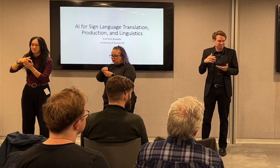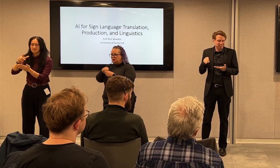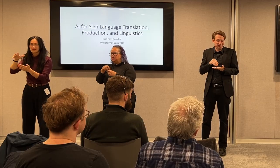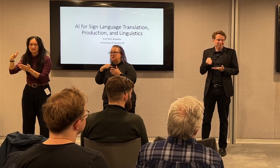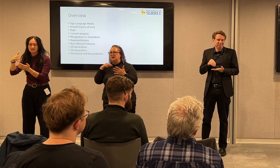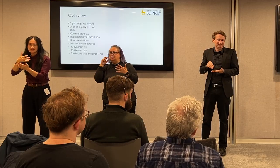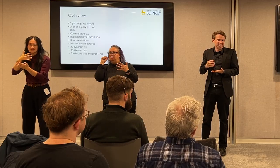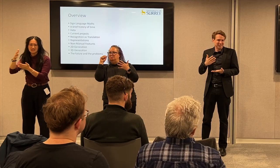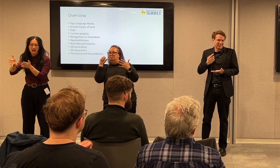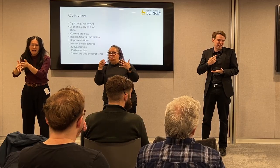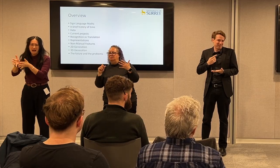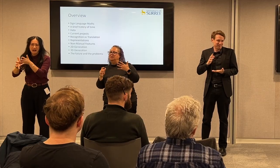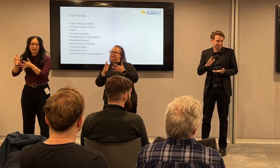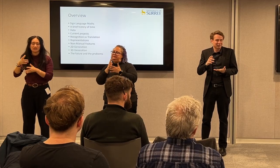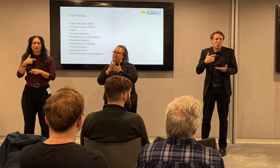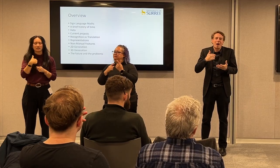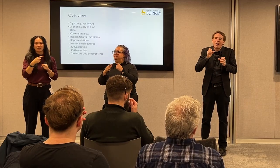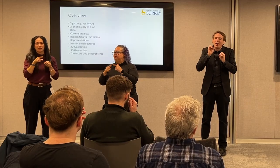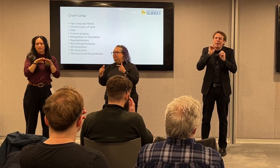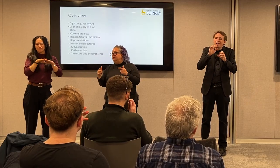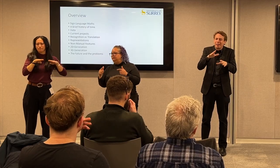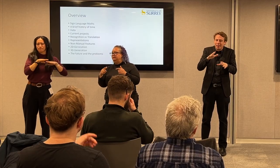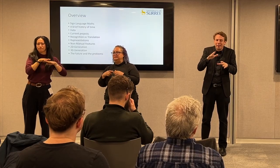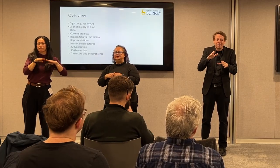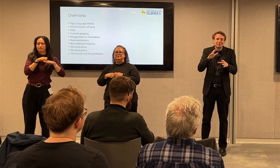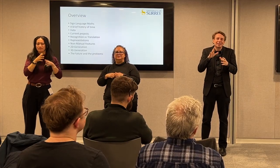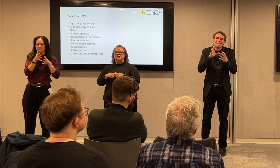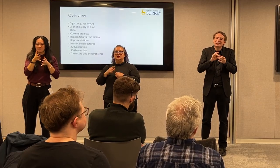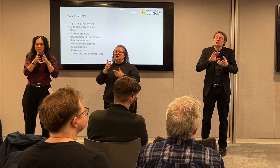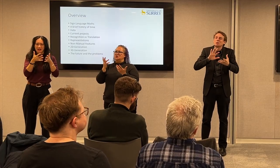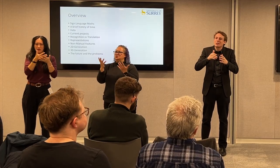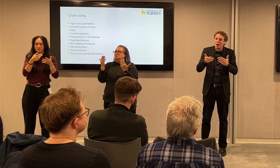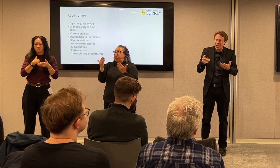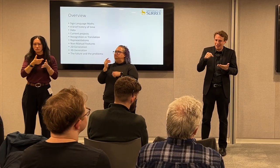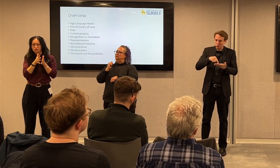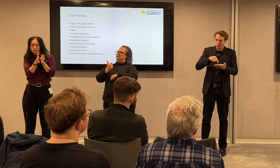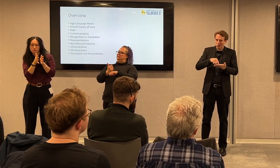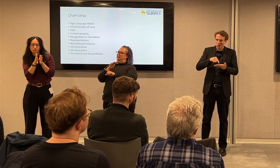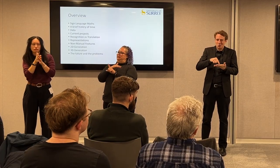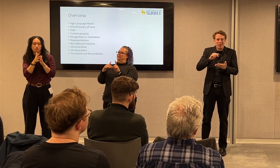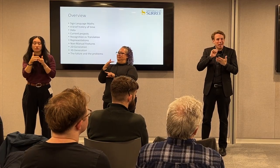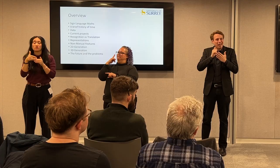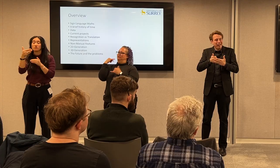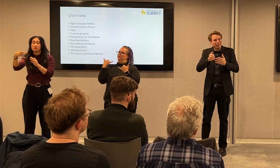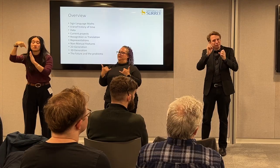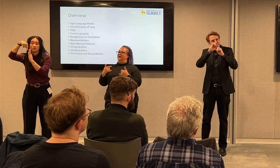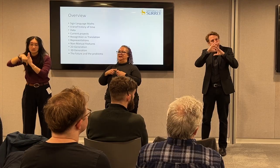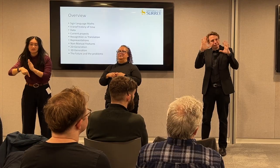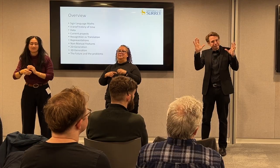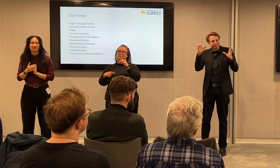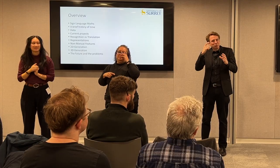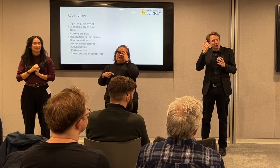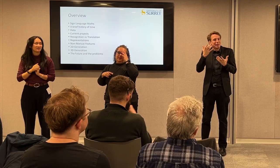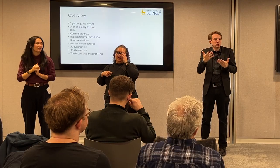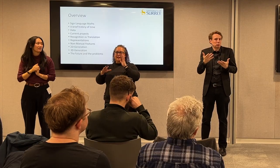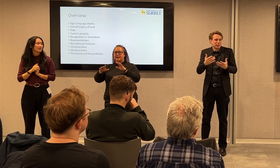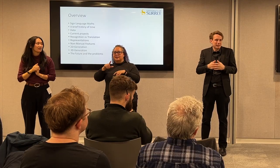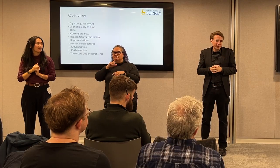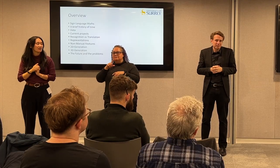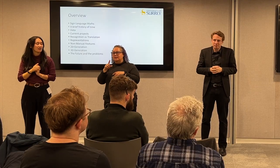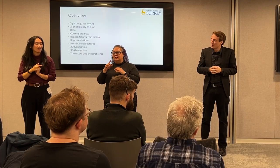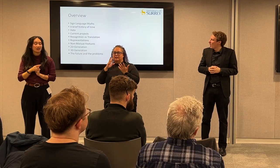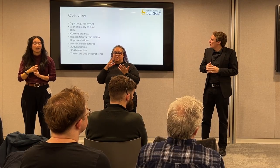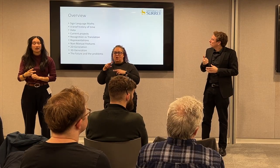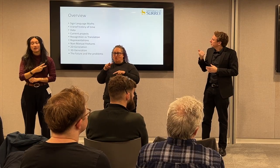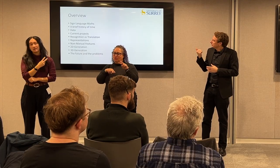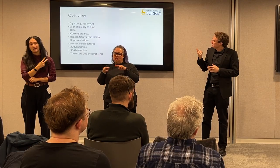a little bit about sign language just to set the scene for the day. Overview for the talk, but it's a waste of time as spending any time looking at that slide.